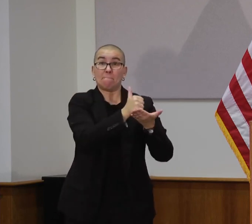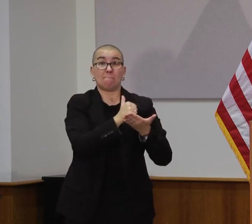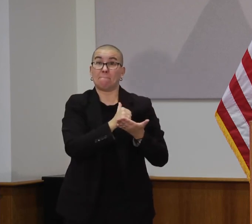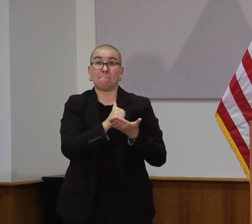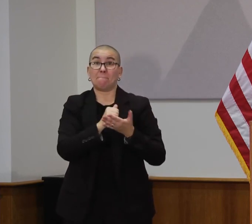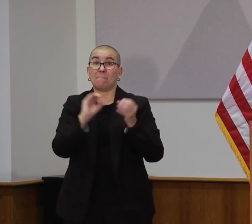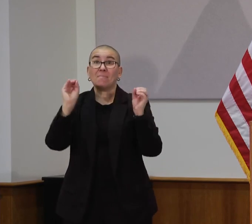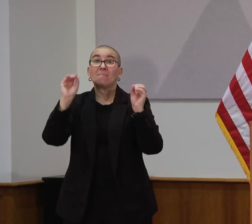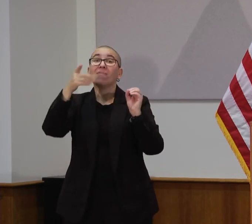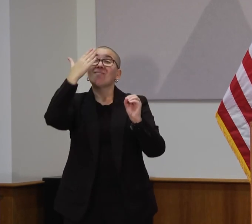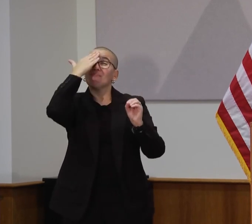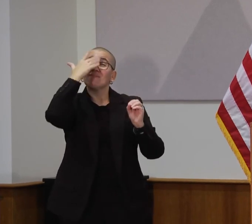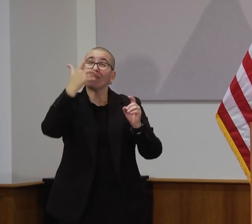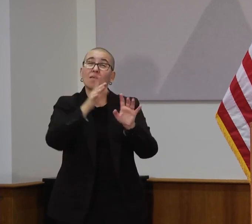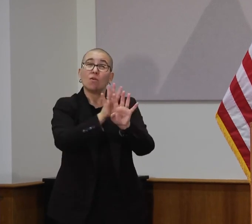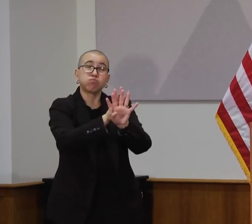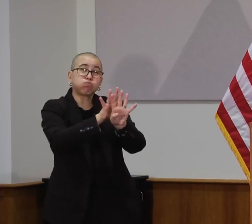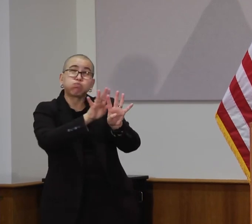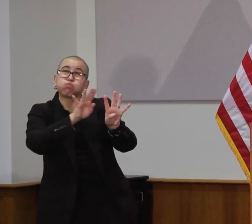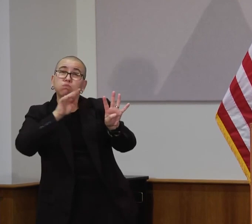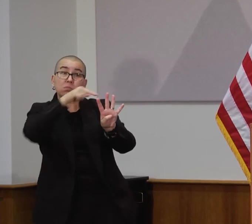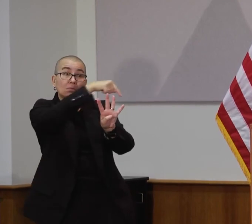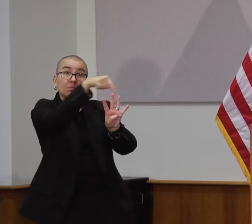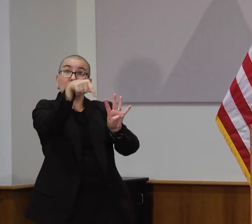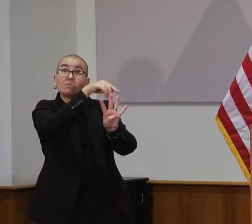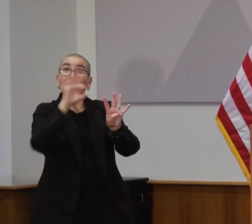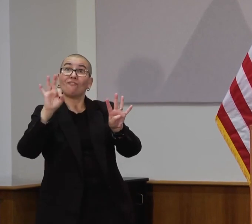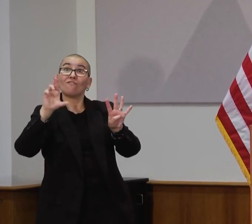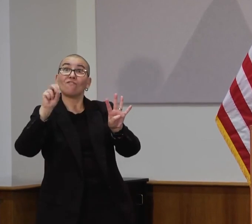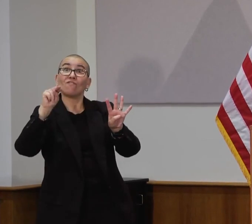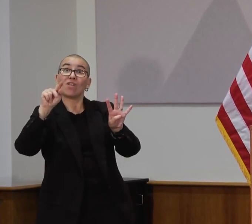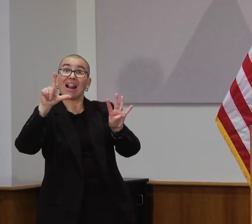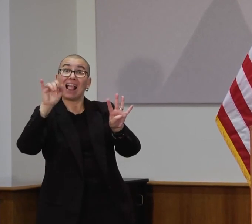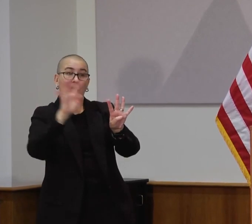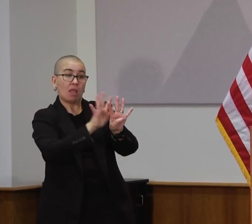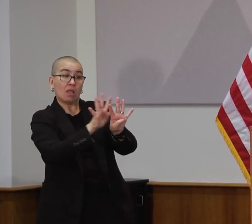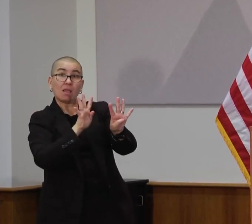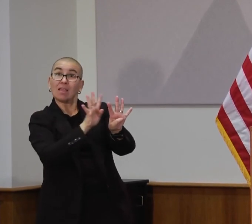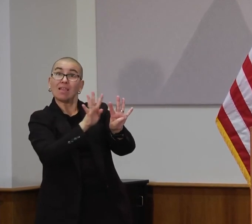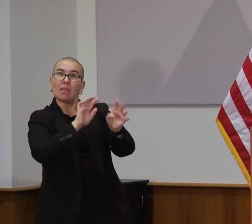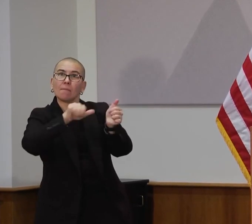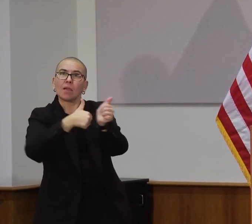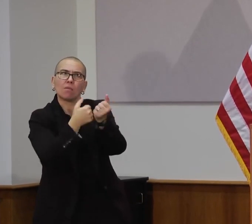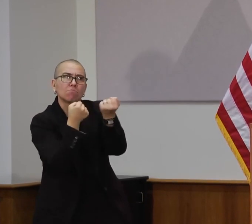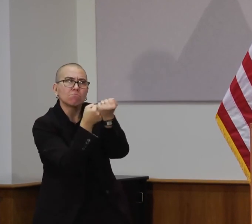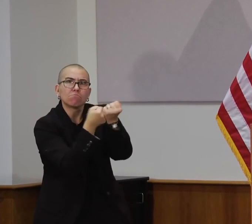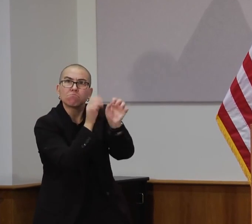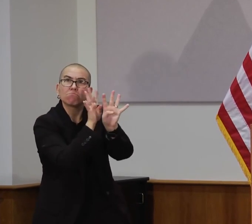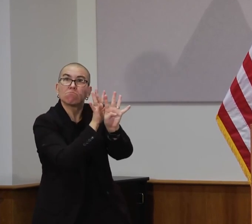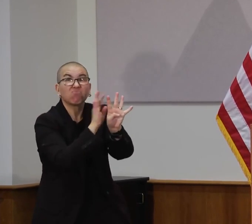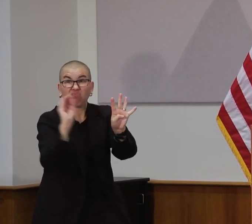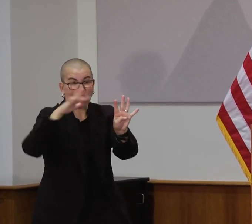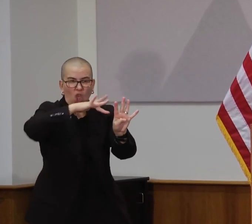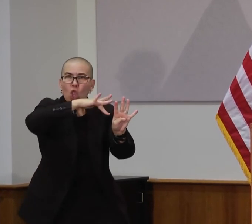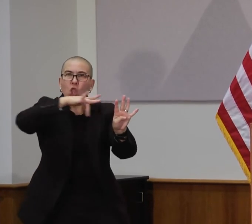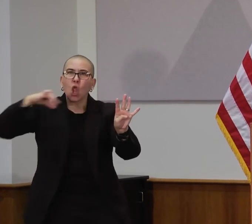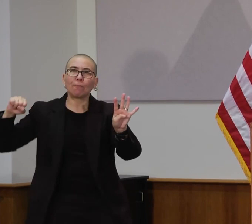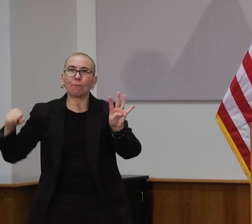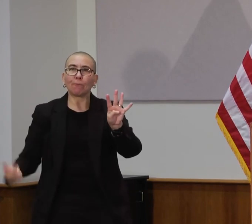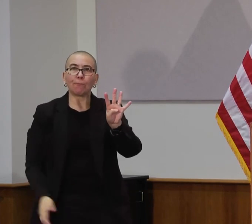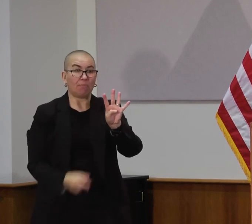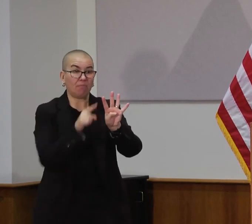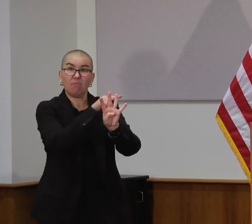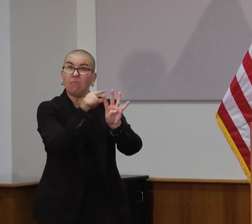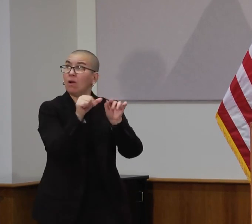is a brilliant and horrifying observation for those of us who somehow think there's something else